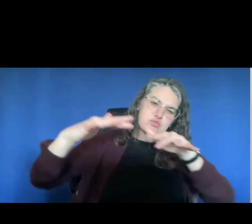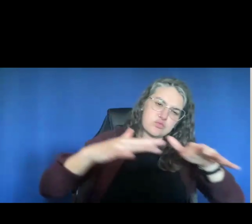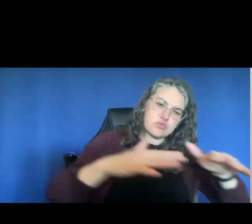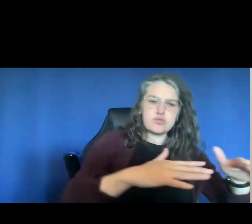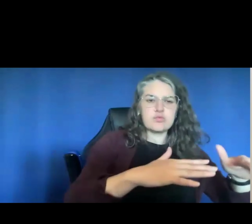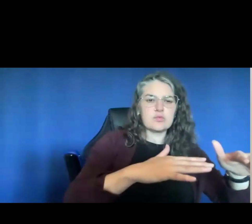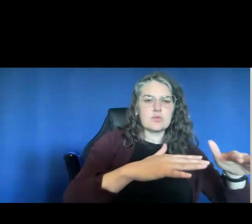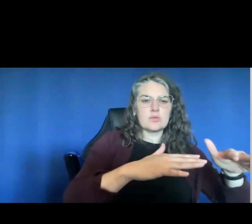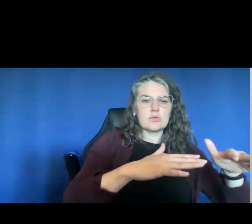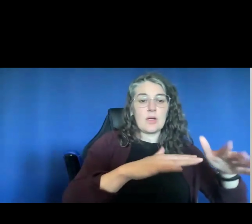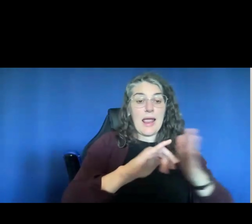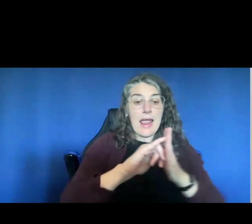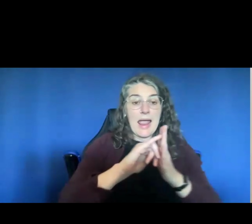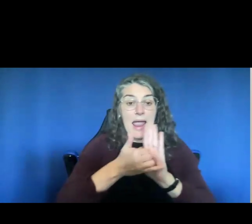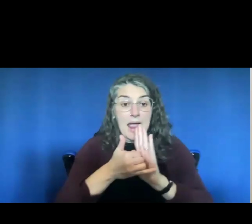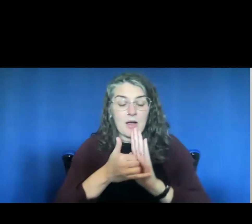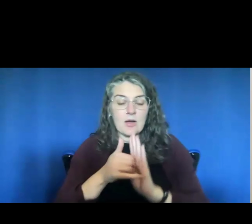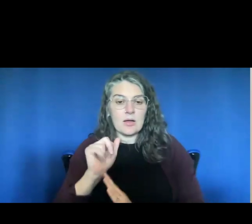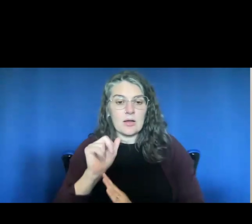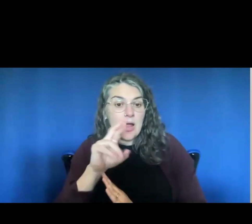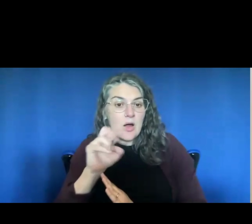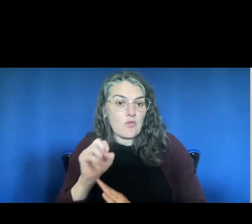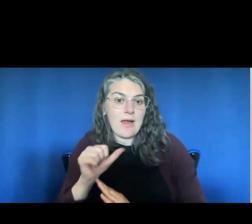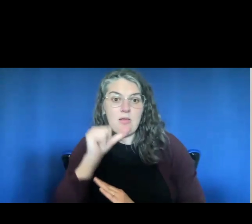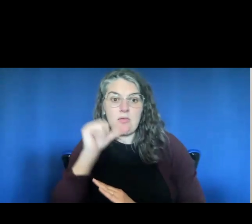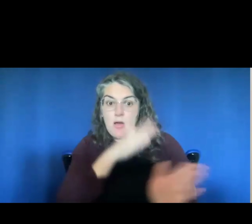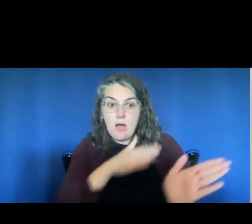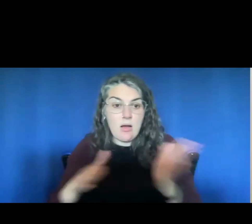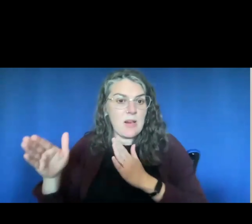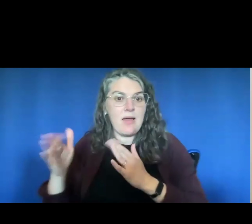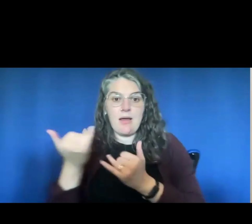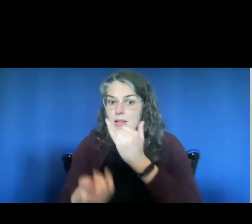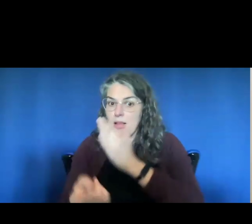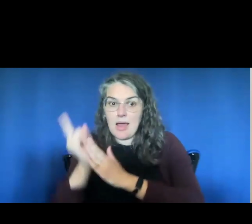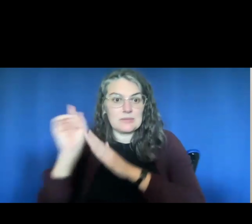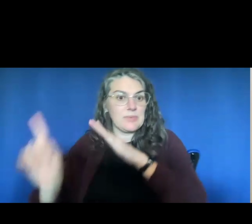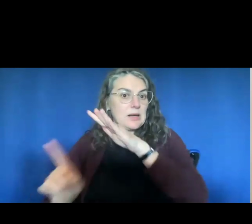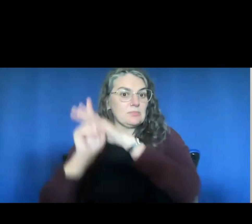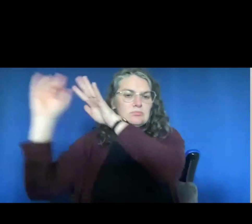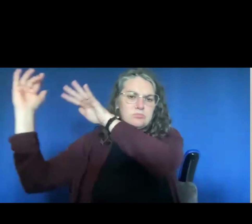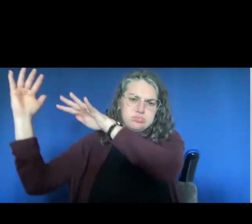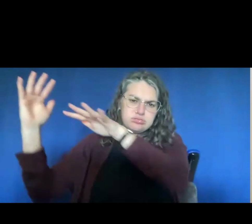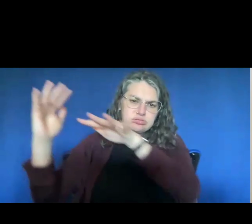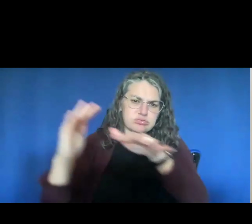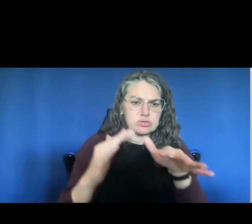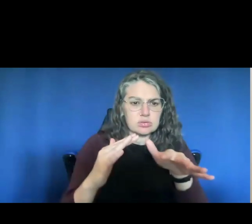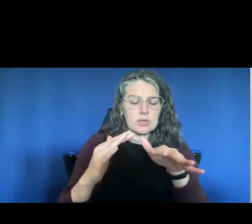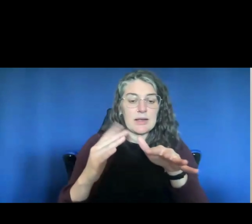often represented as rare and unexpected, a tear set against a blue